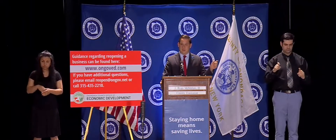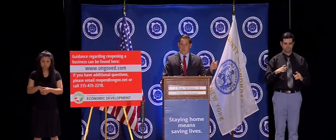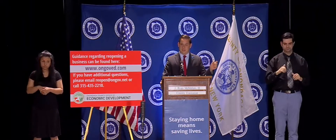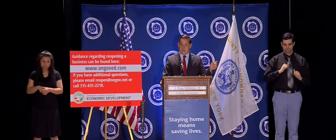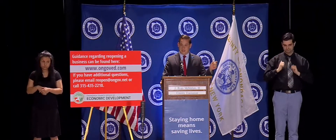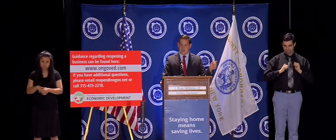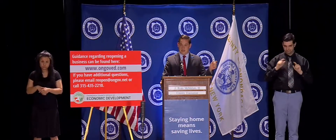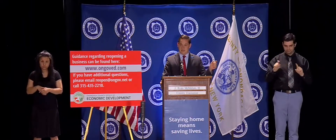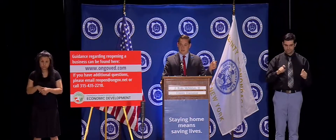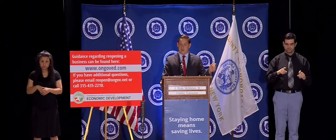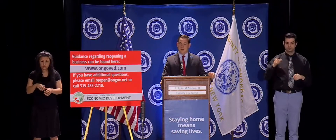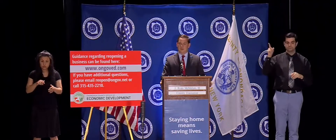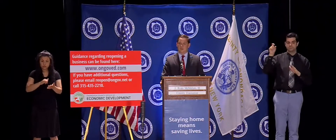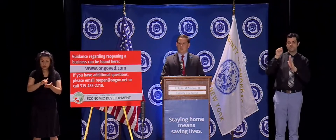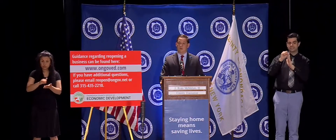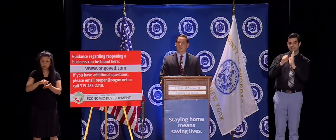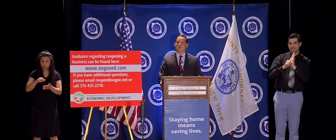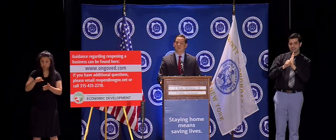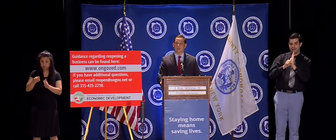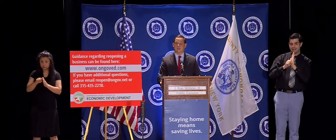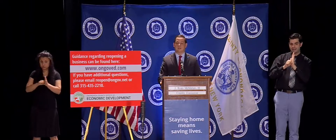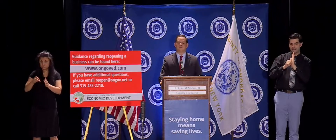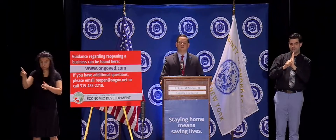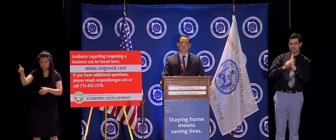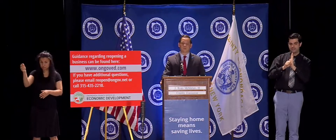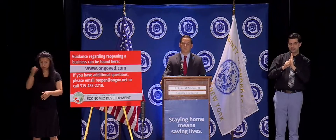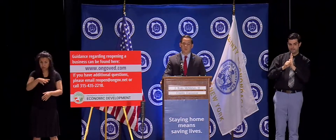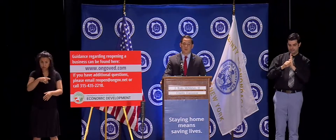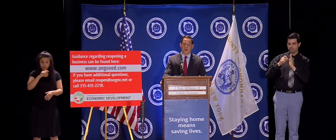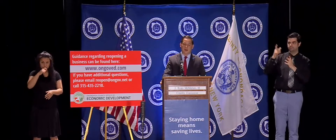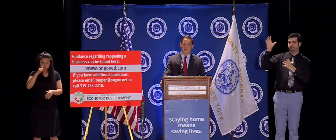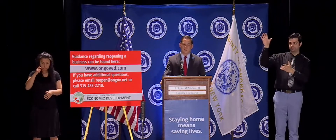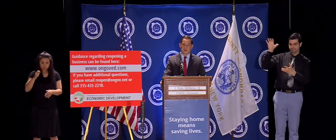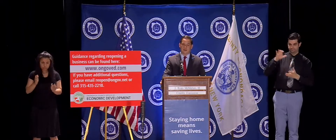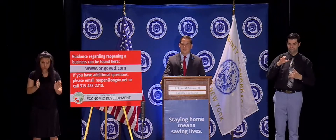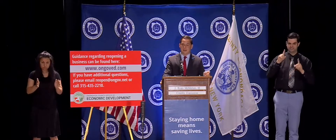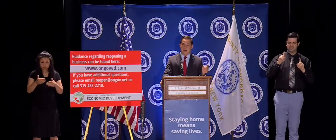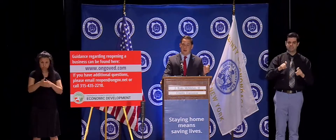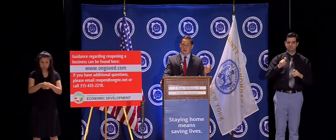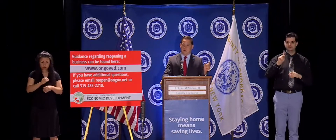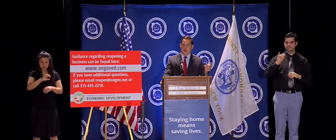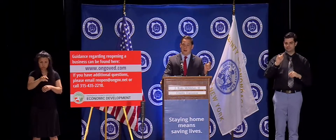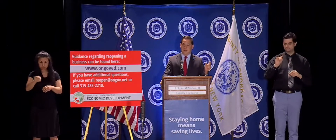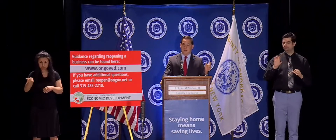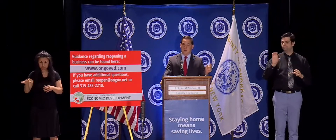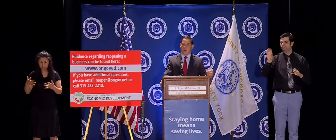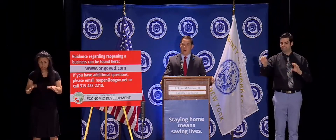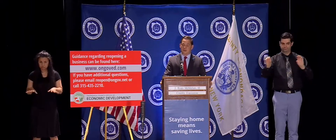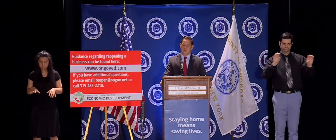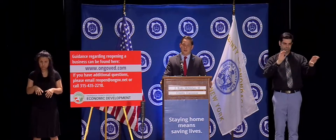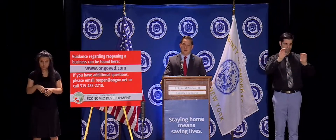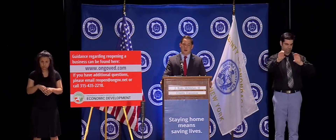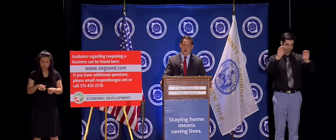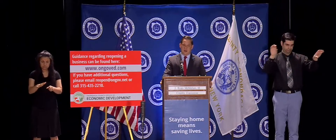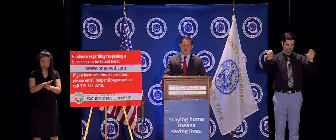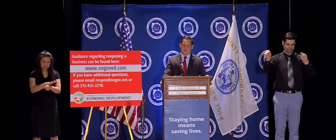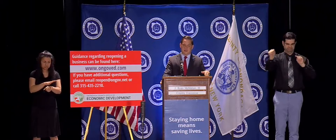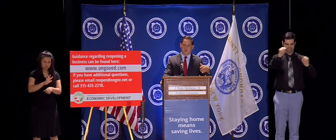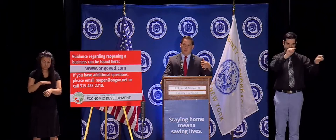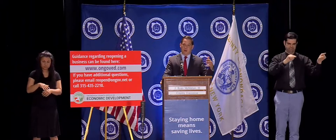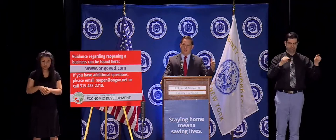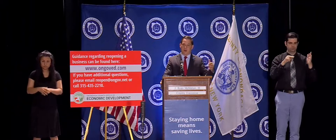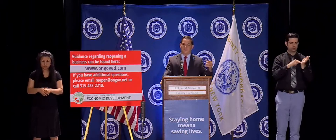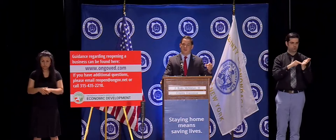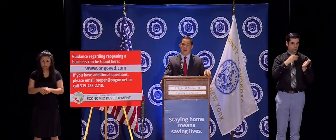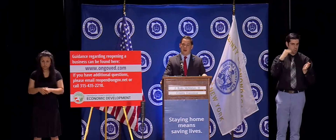nice job getting test kits to the facilities, so that at least that isn't a cost. That takes